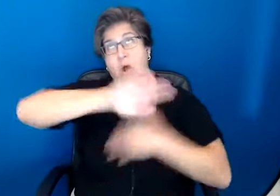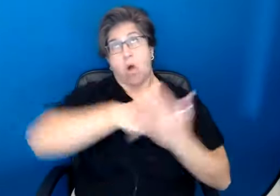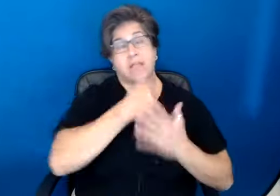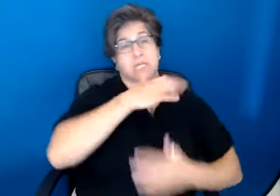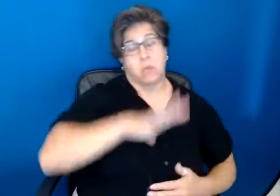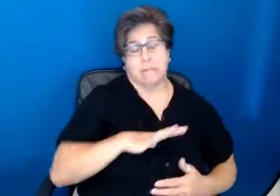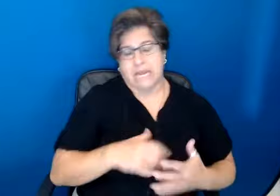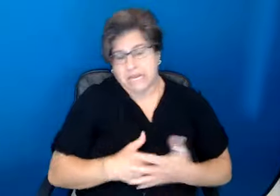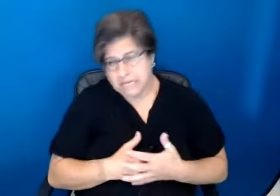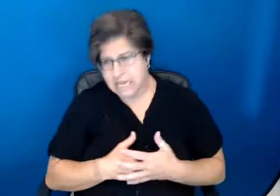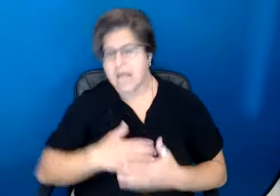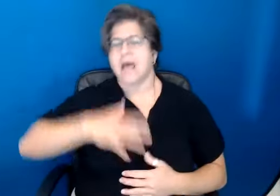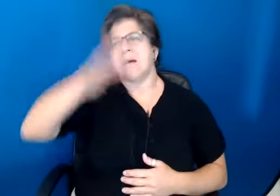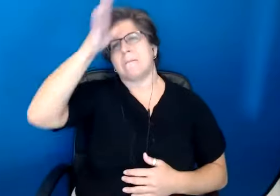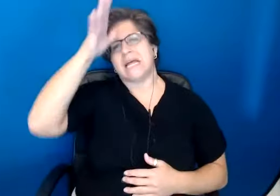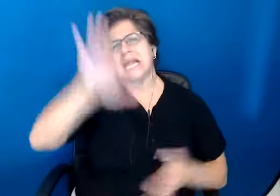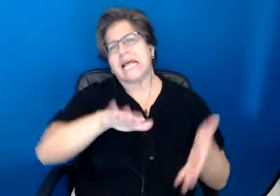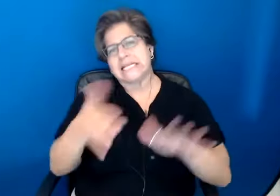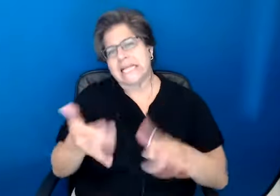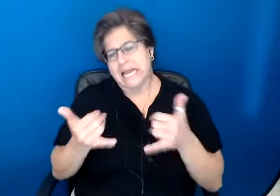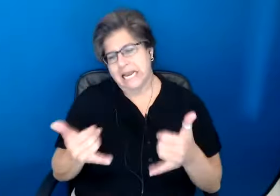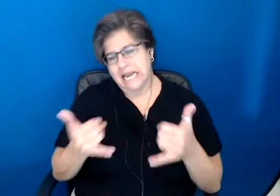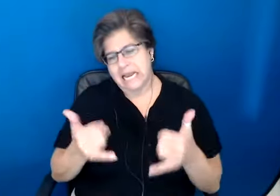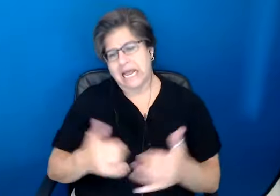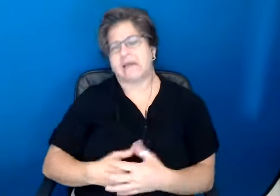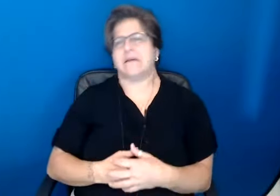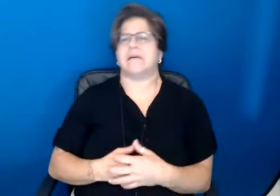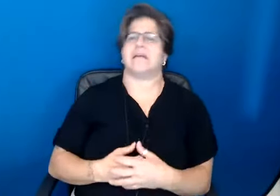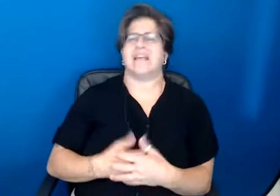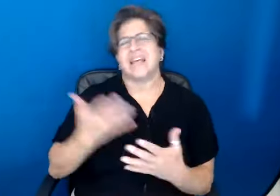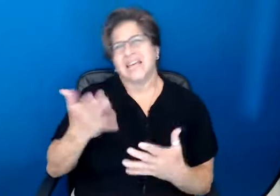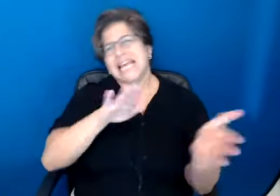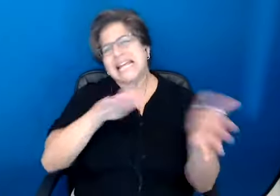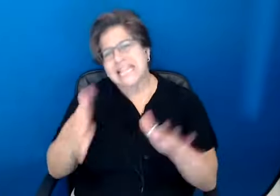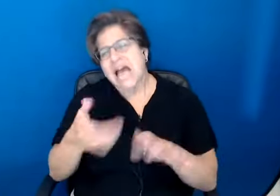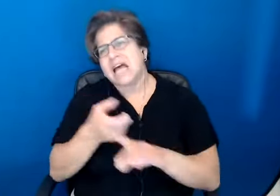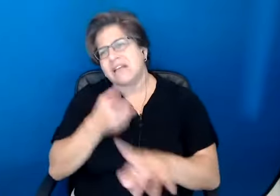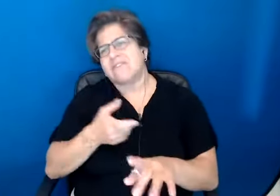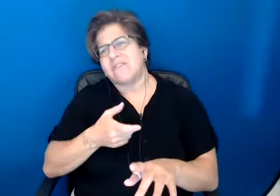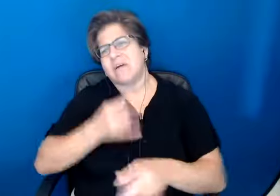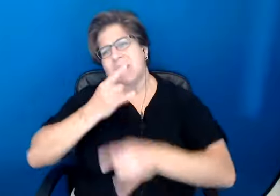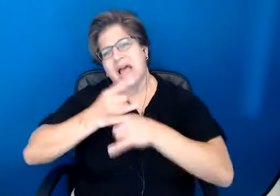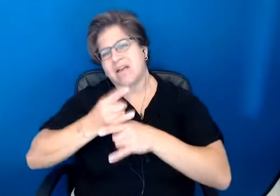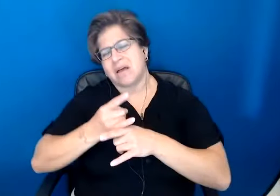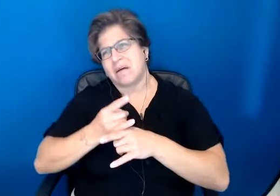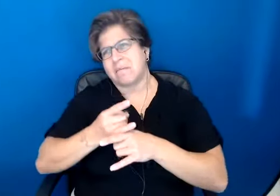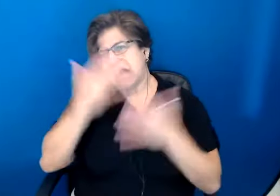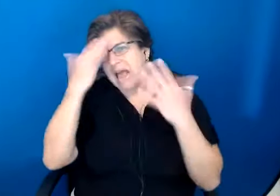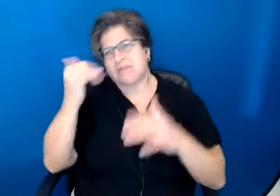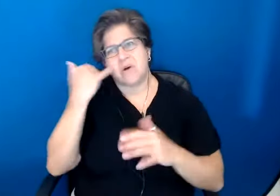somewhere. But I grew up as a young girl. I've got a big family, 6 years, 5 girls,